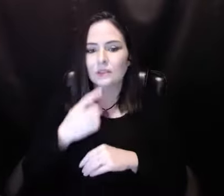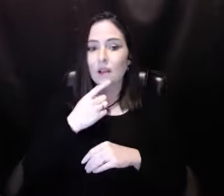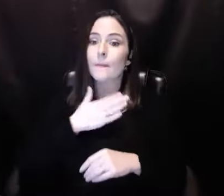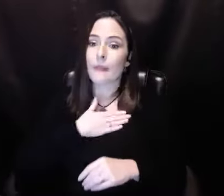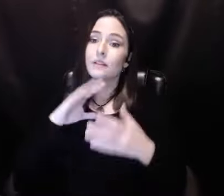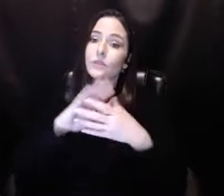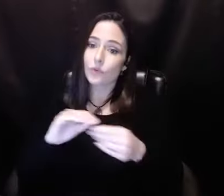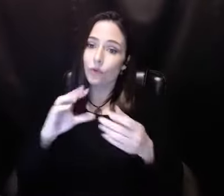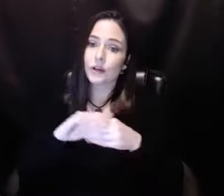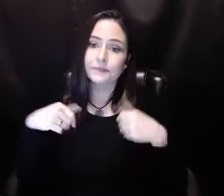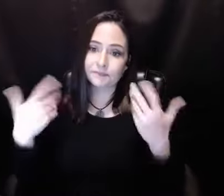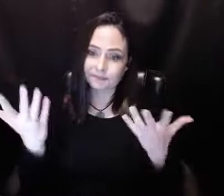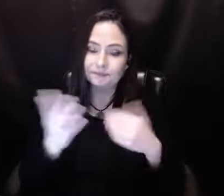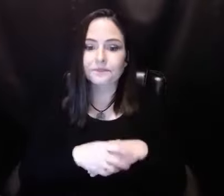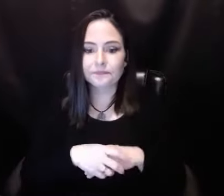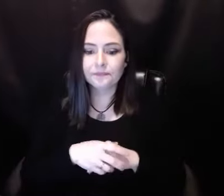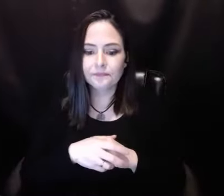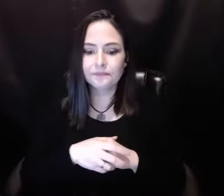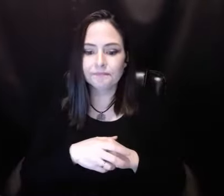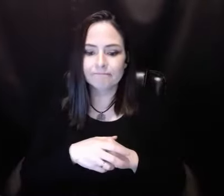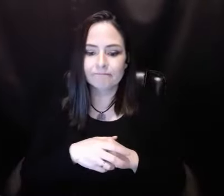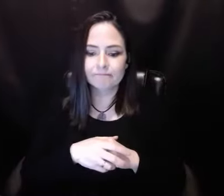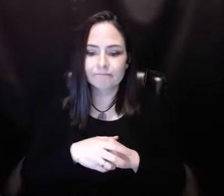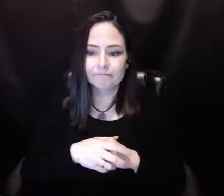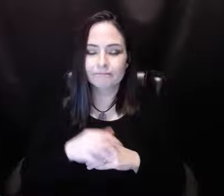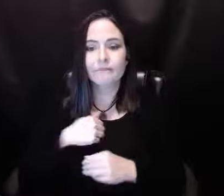all. Oh yeah, my story.